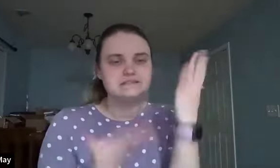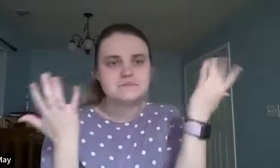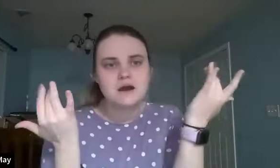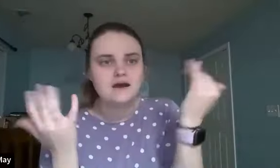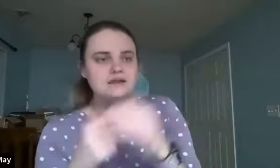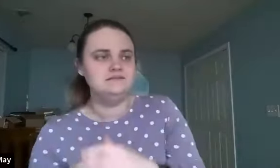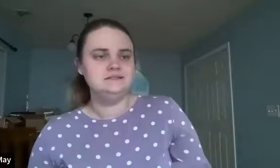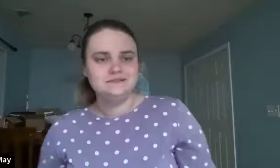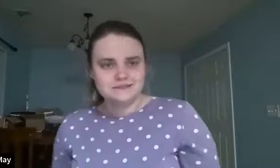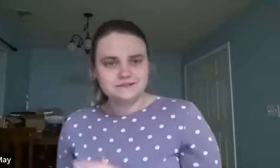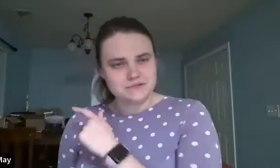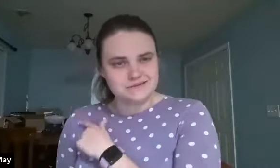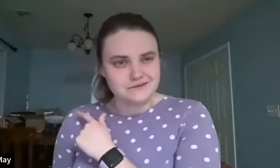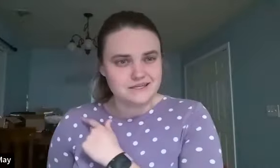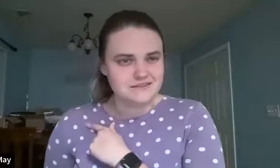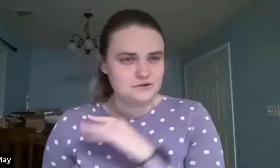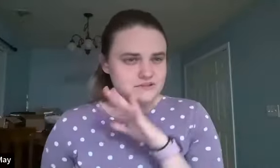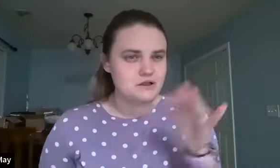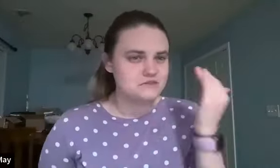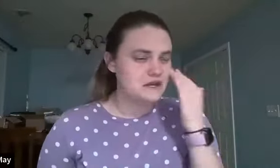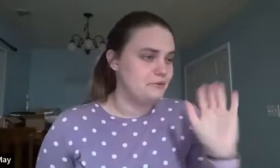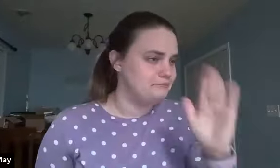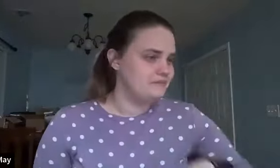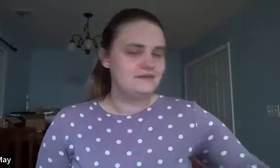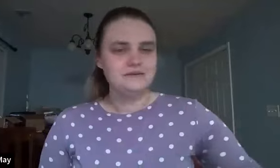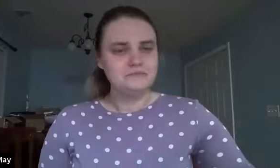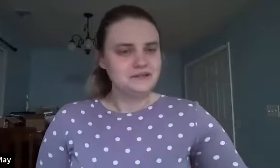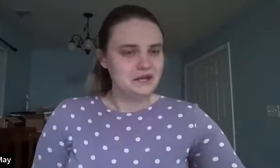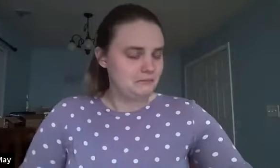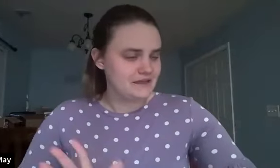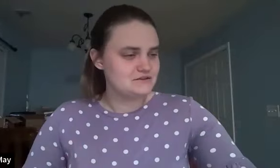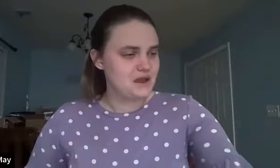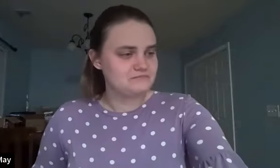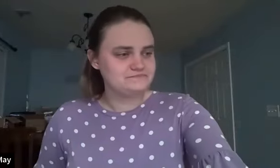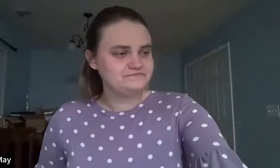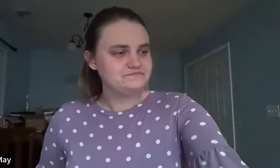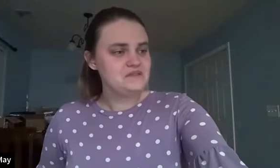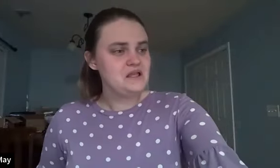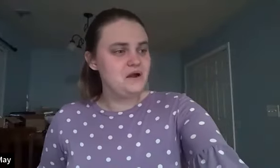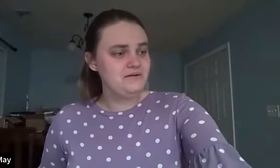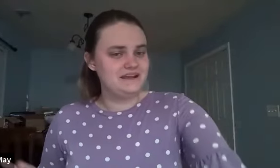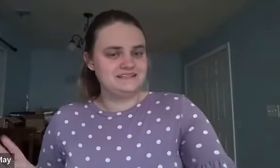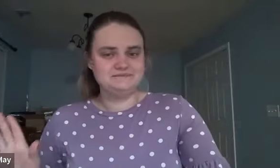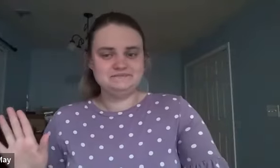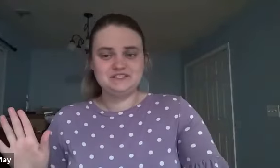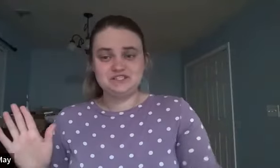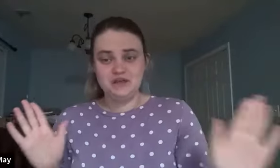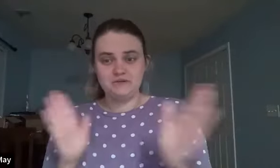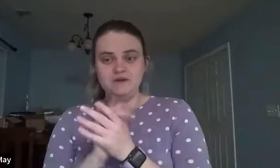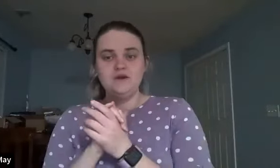come on. They're just being a little lazy. They're only spelling what they know. But you know, that's okay. All right. So